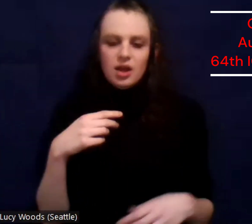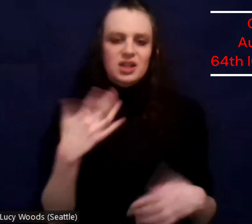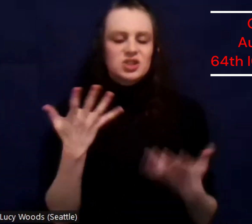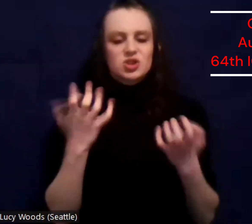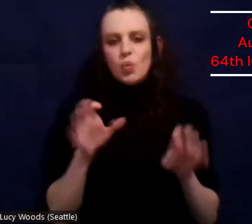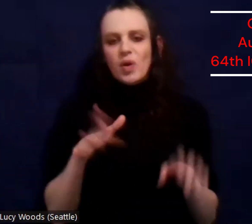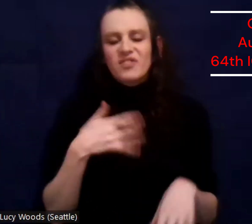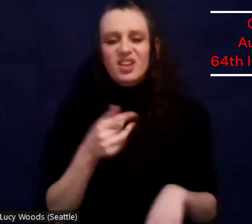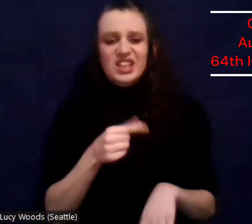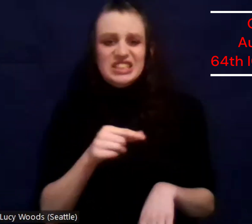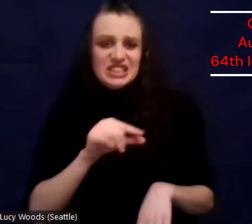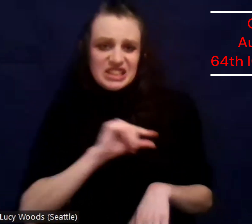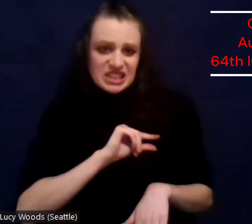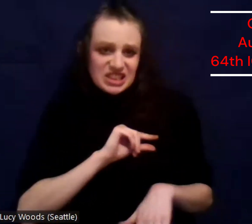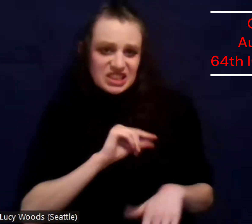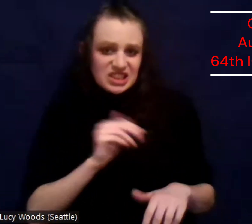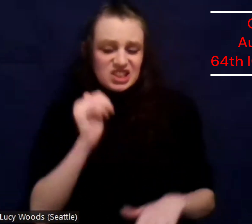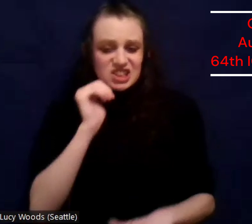That was